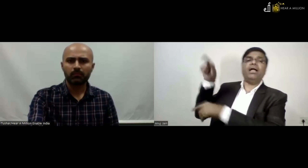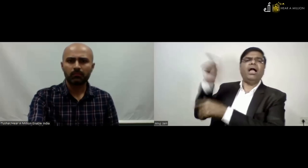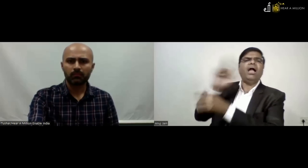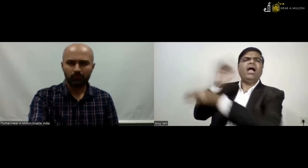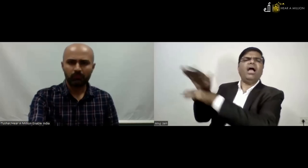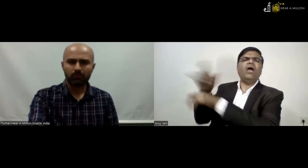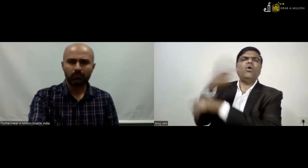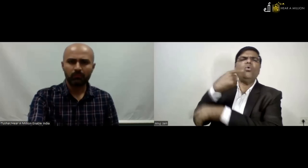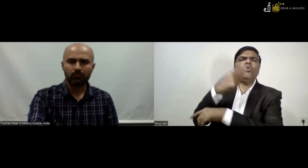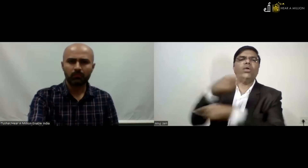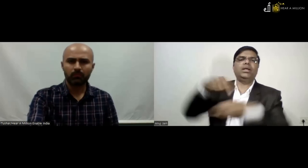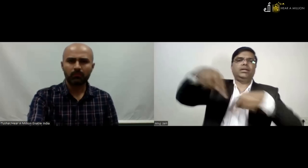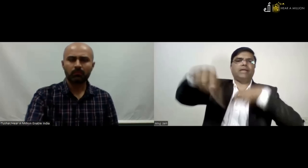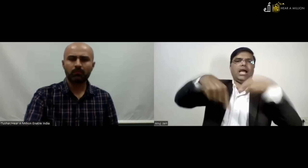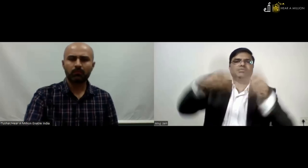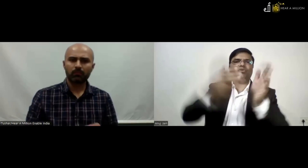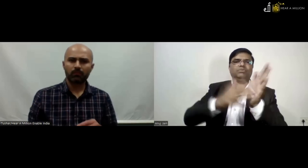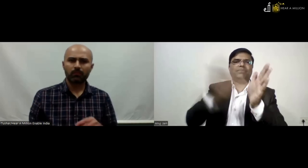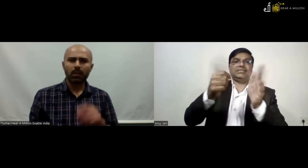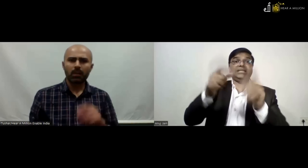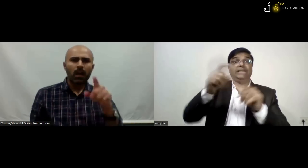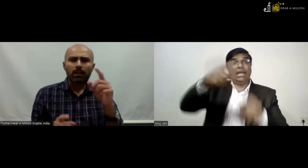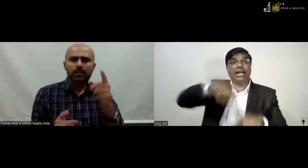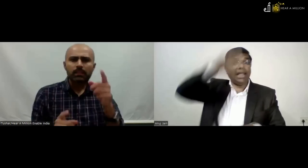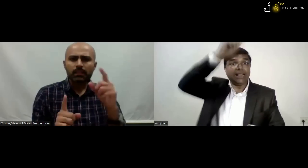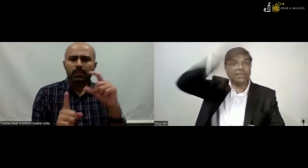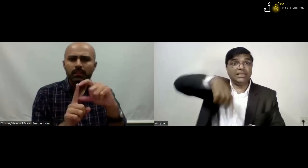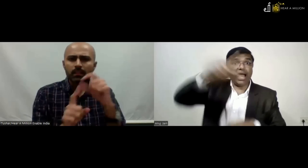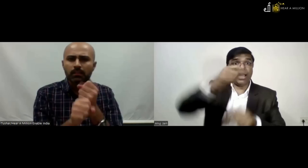We sent the letter to the DG.